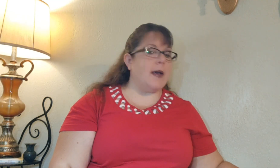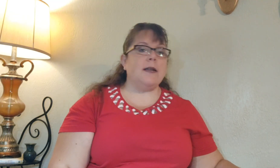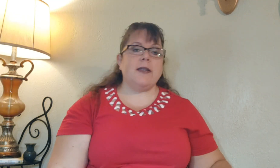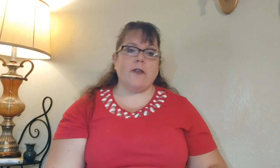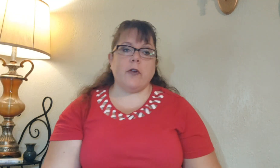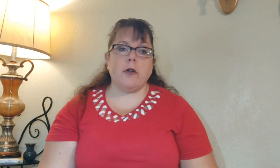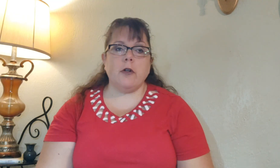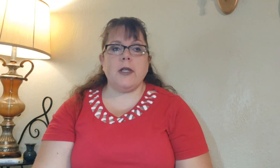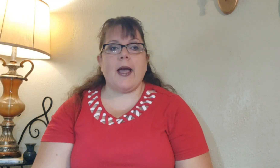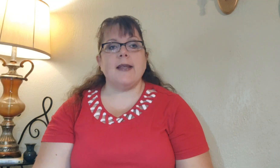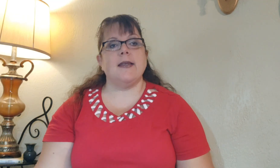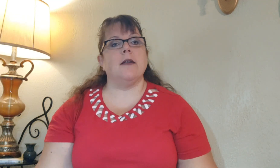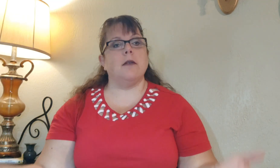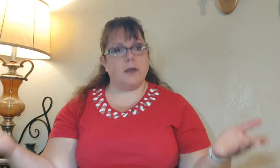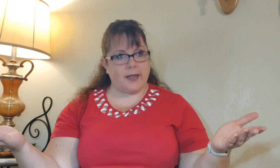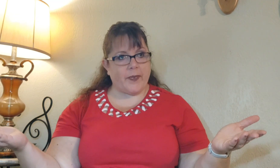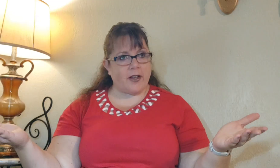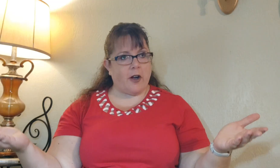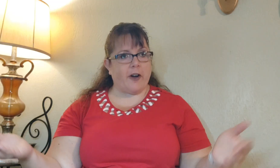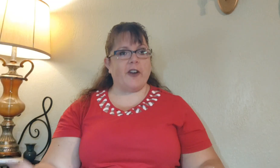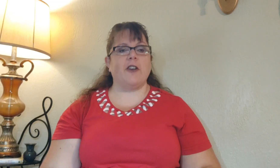And difficult, as in something hard,